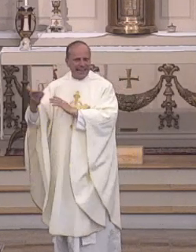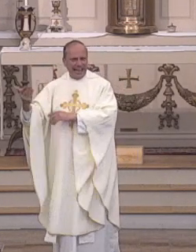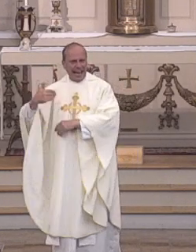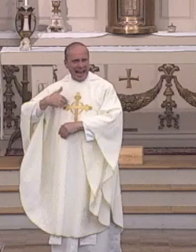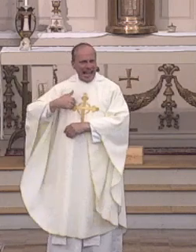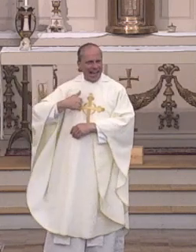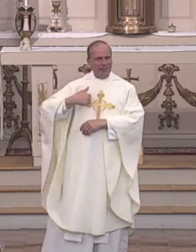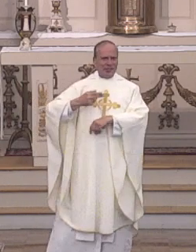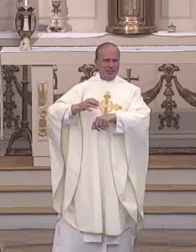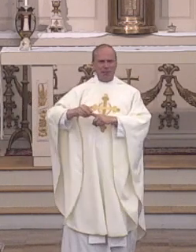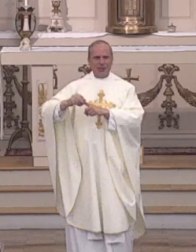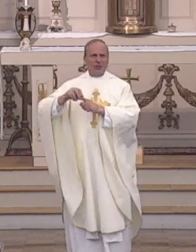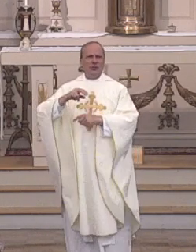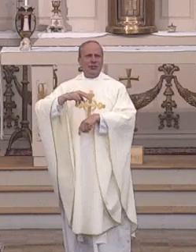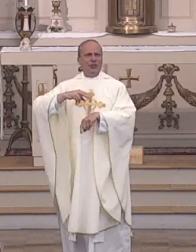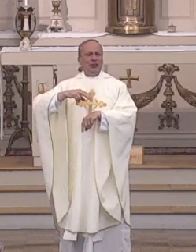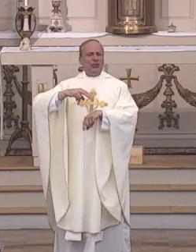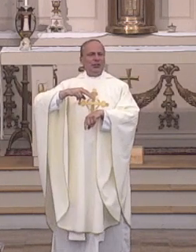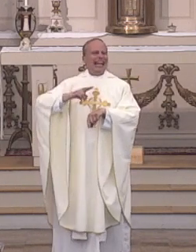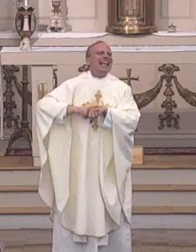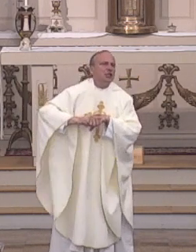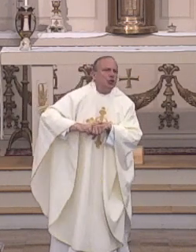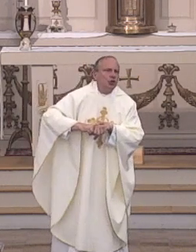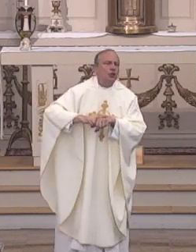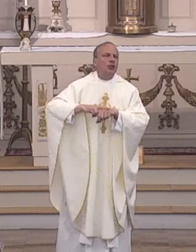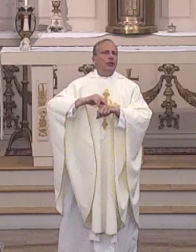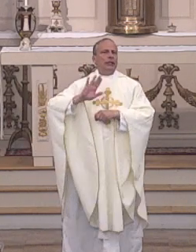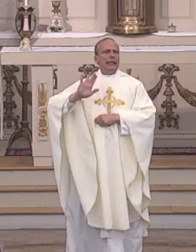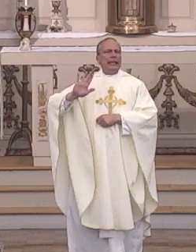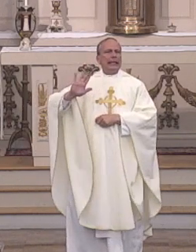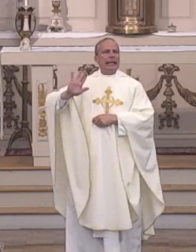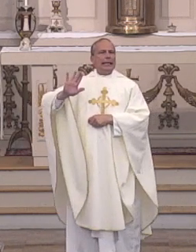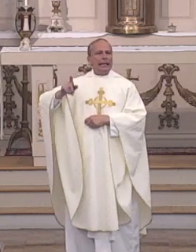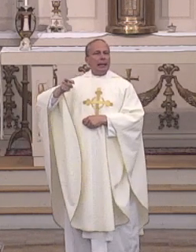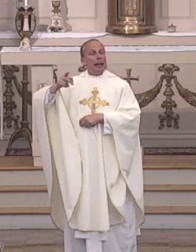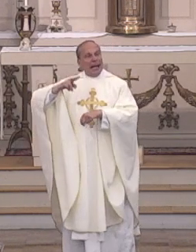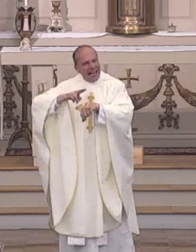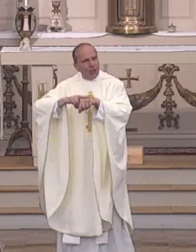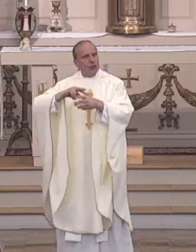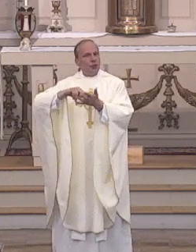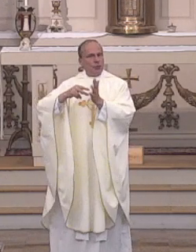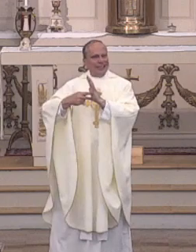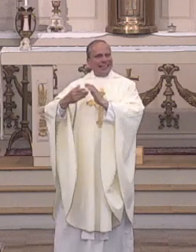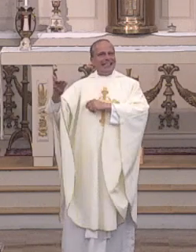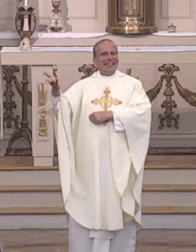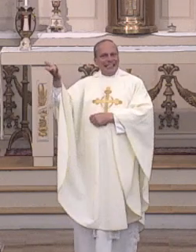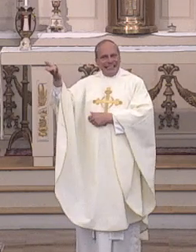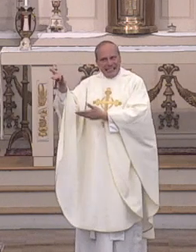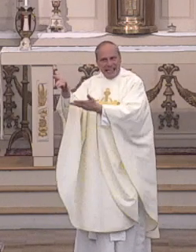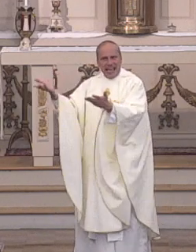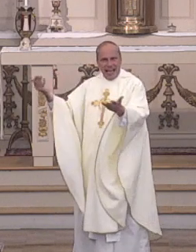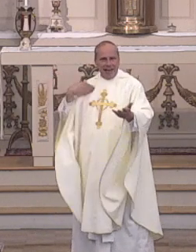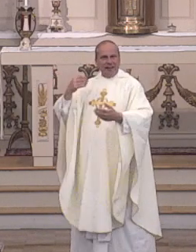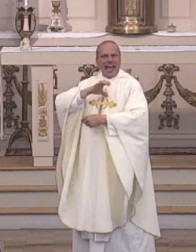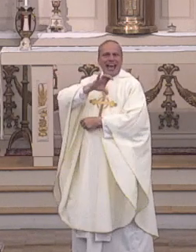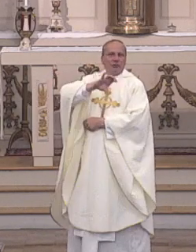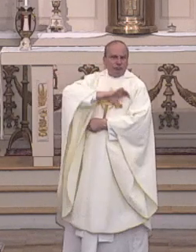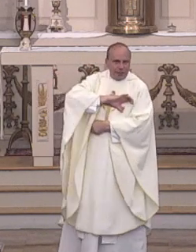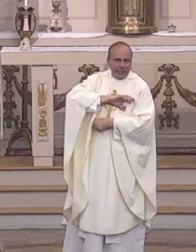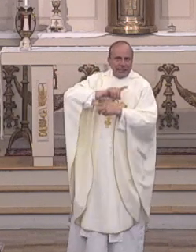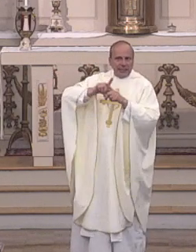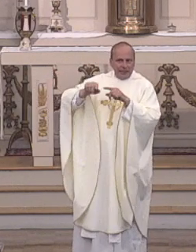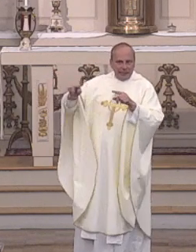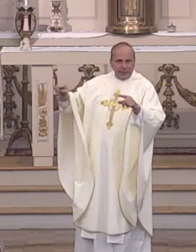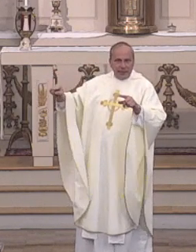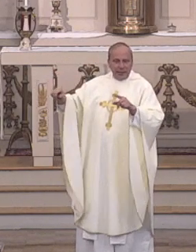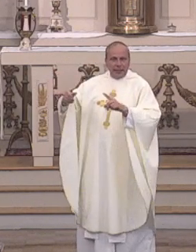There's something special about giraffes. And as a part of their special nature,